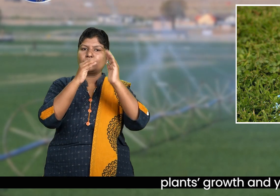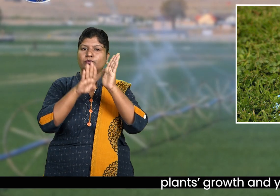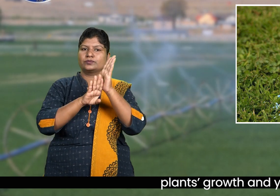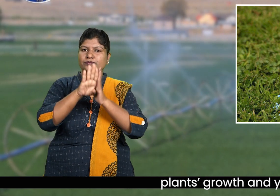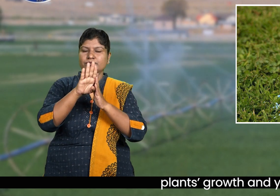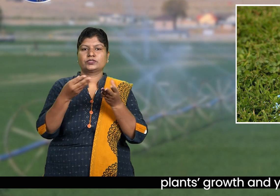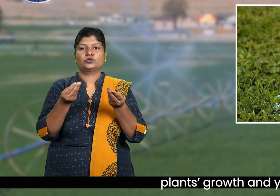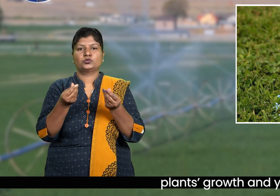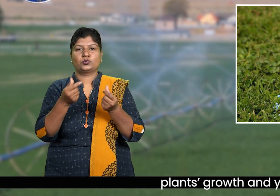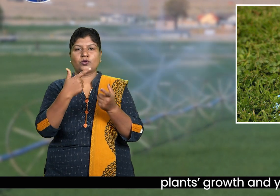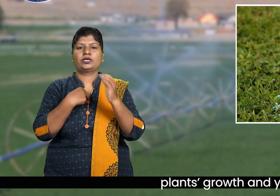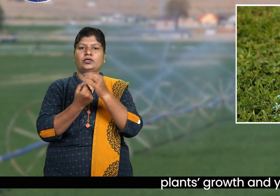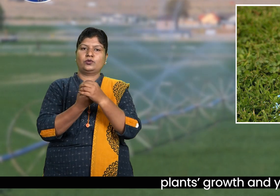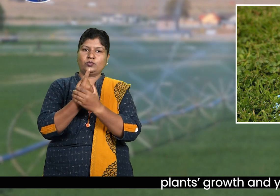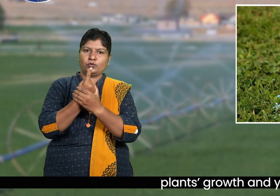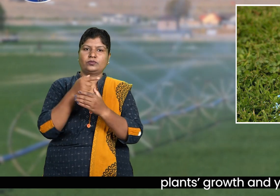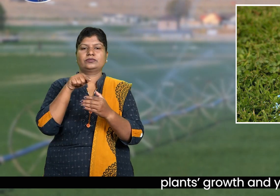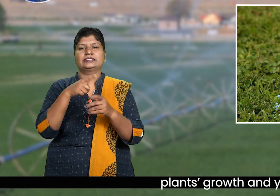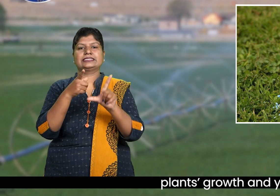yield.